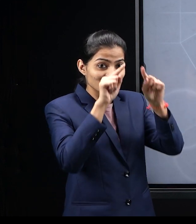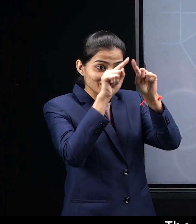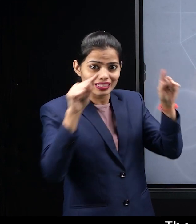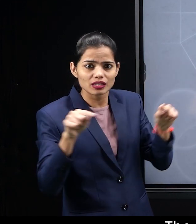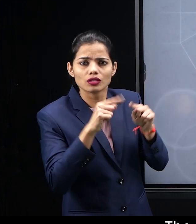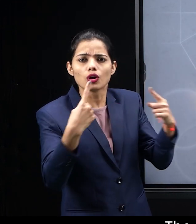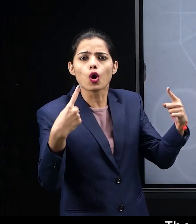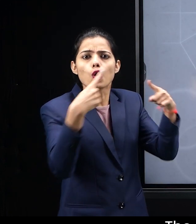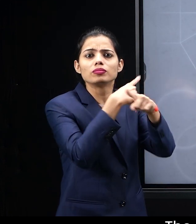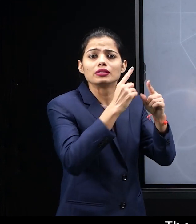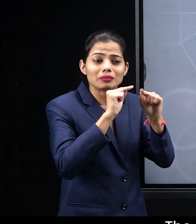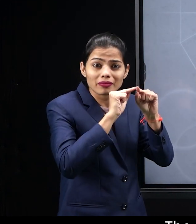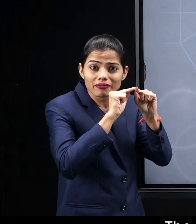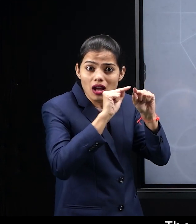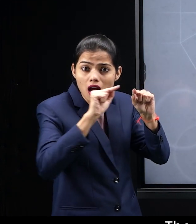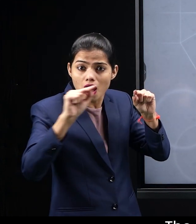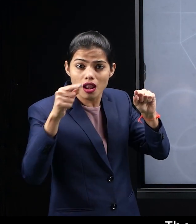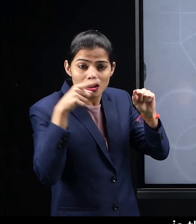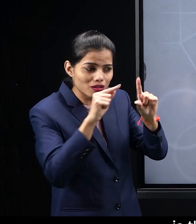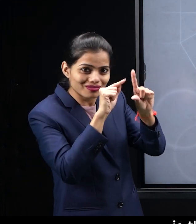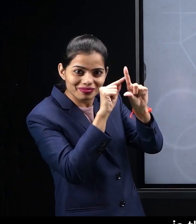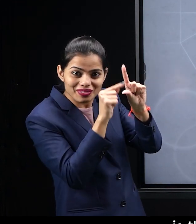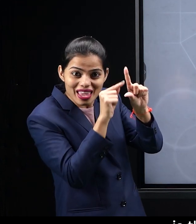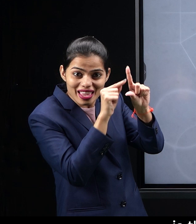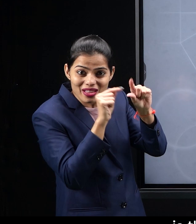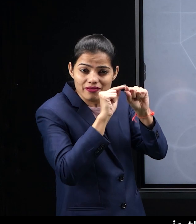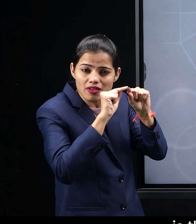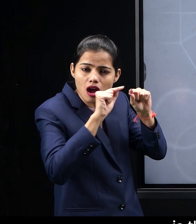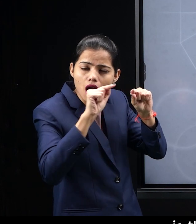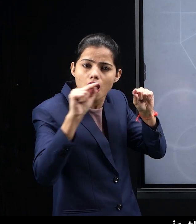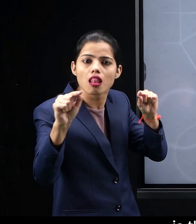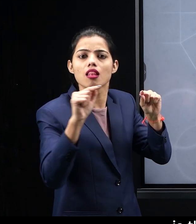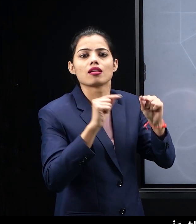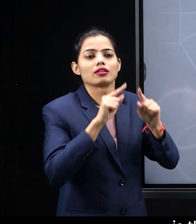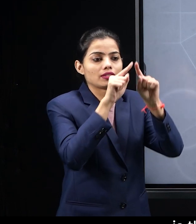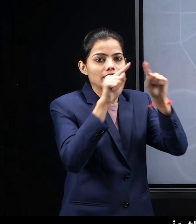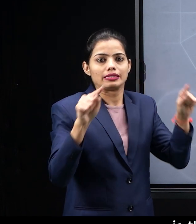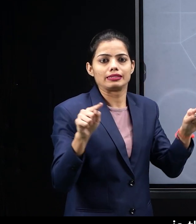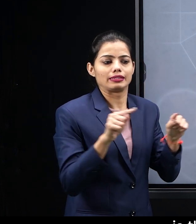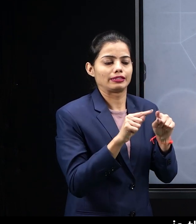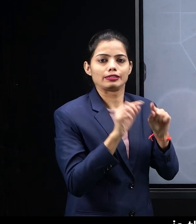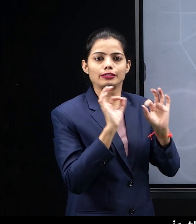The side opposite to a larger angle is the longest side in the triangle.